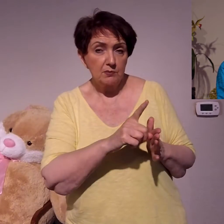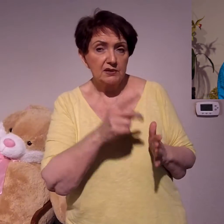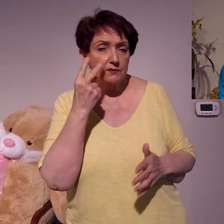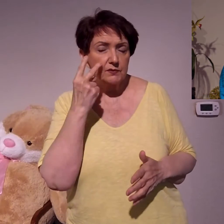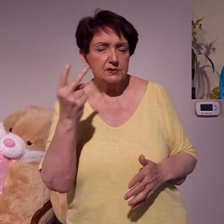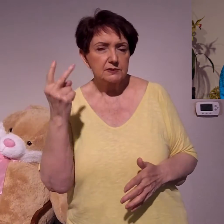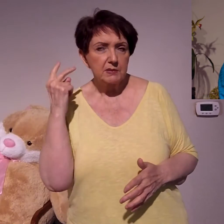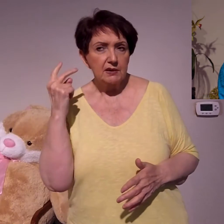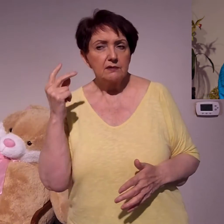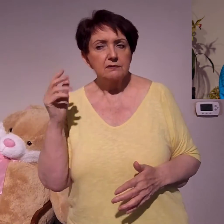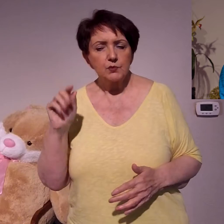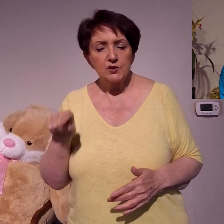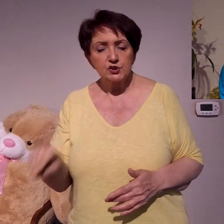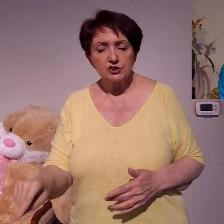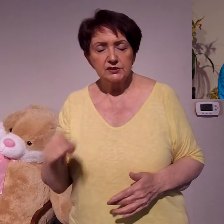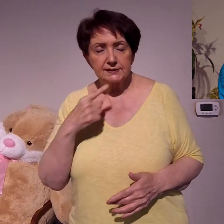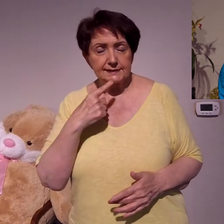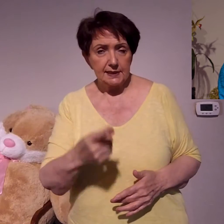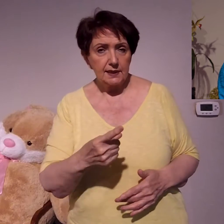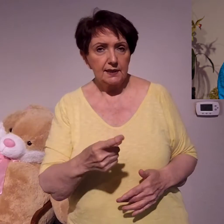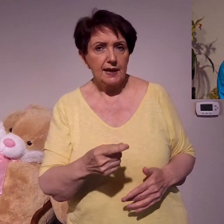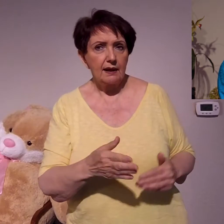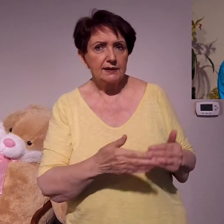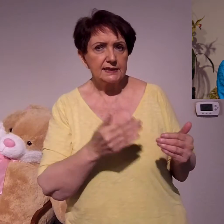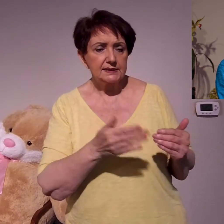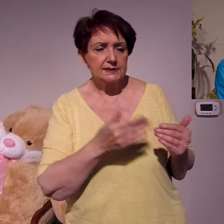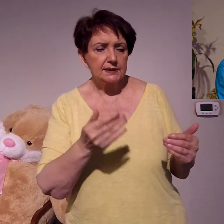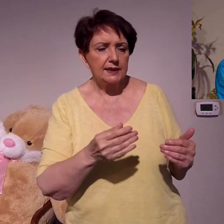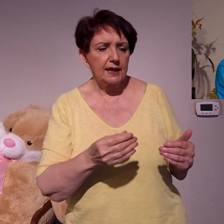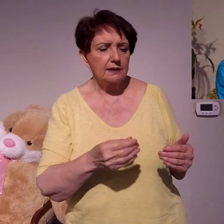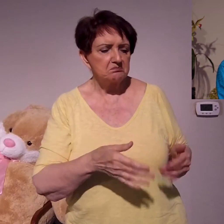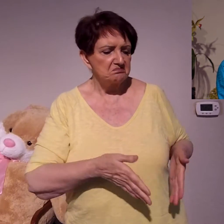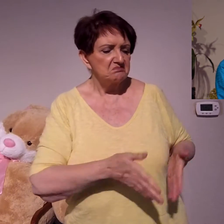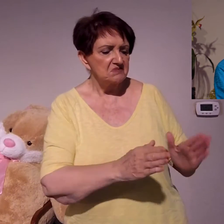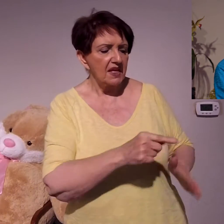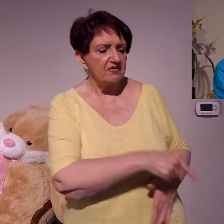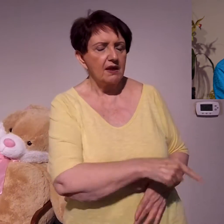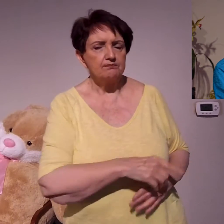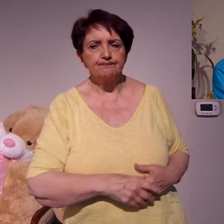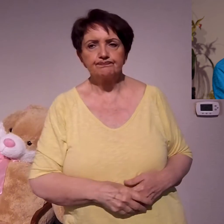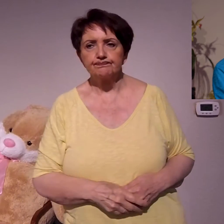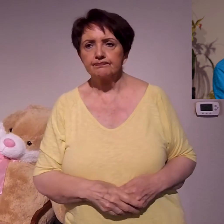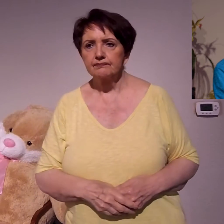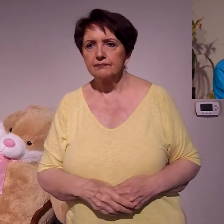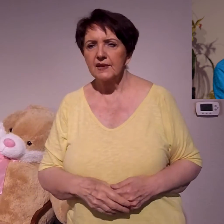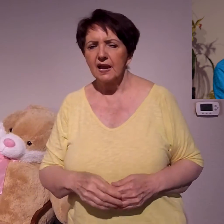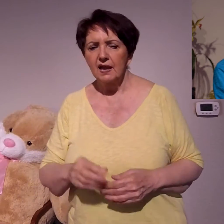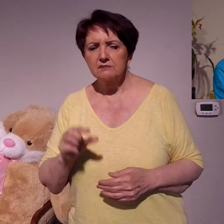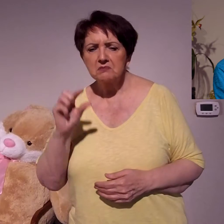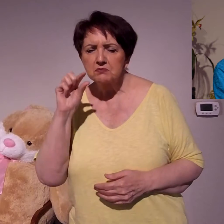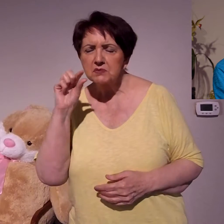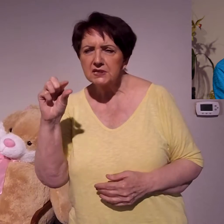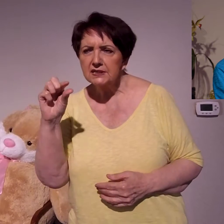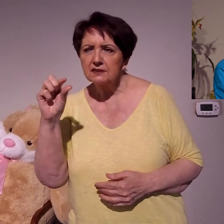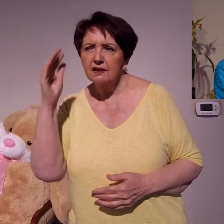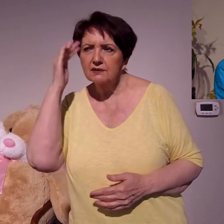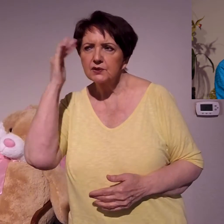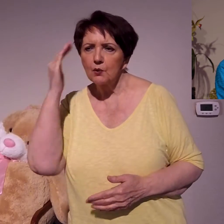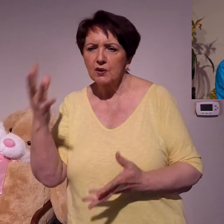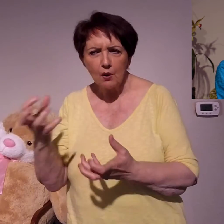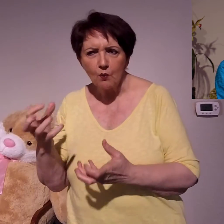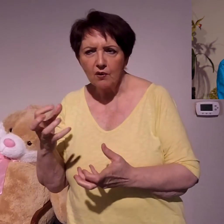what she said, on how easily I abdicate and how little I know what I want in